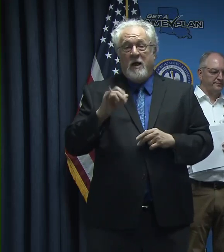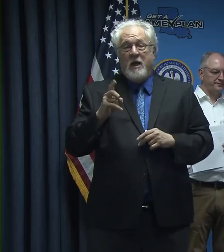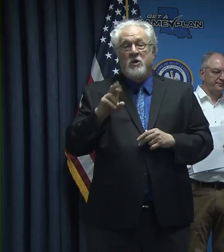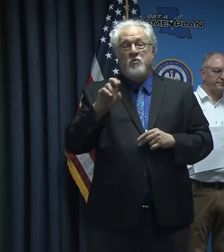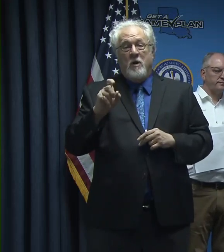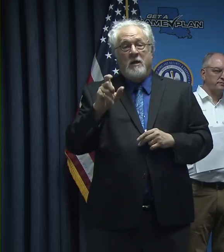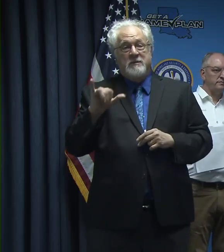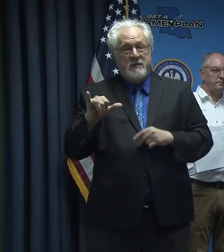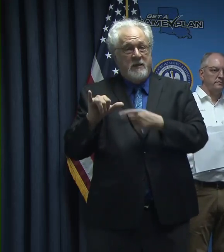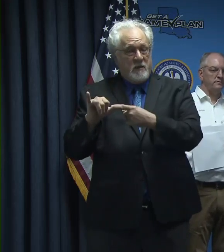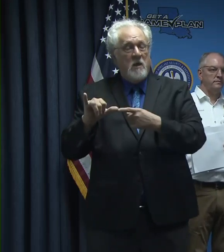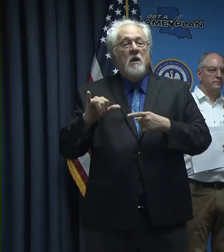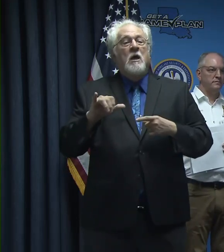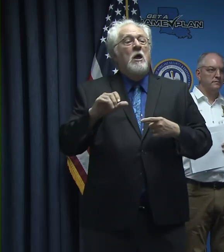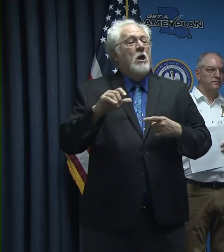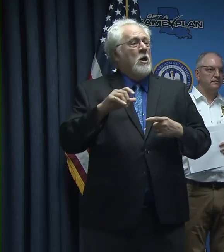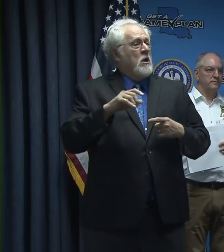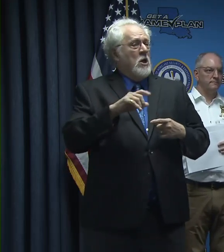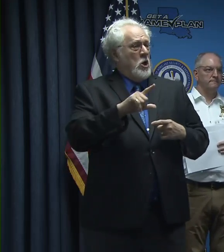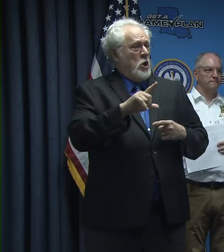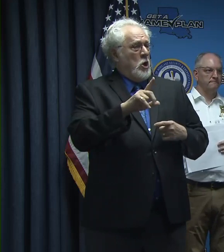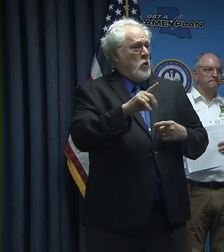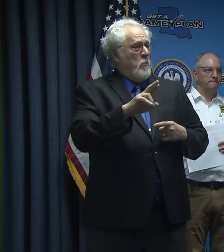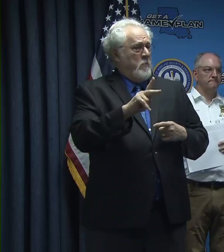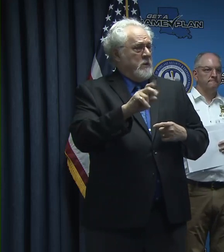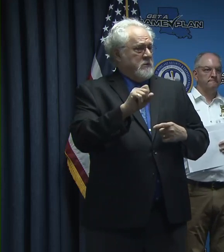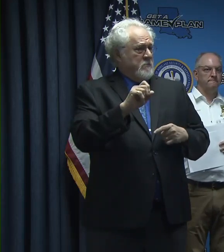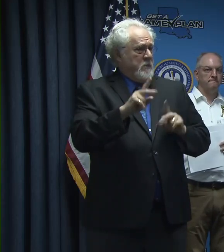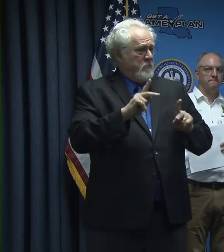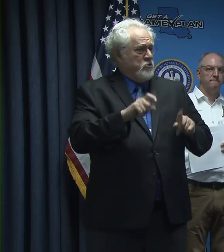be able to receive their medication.